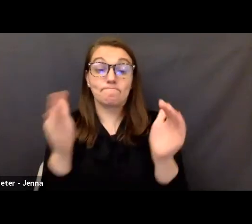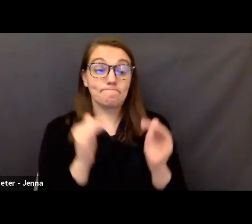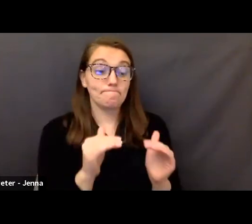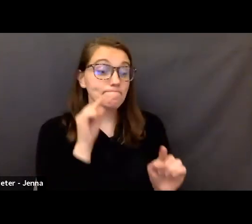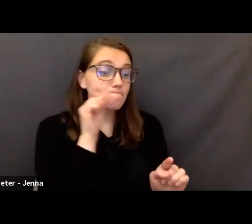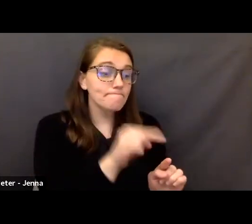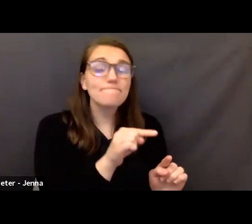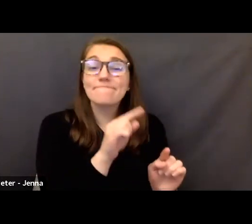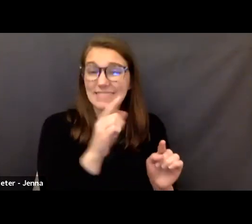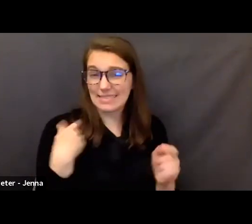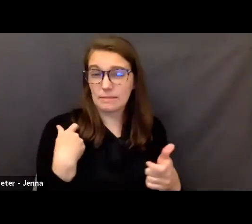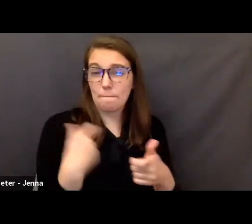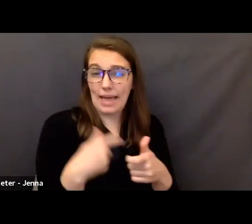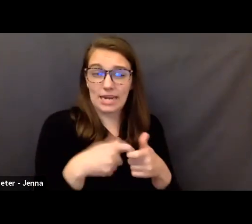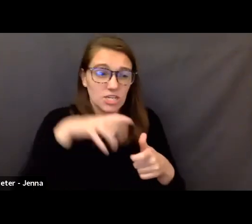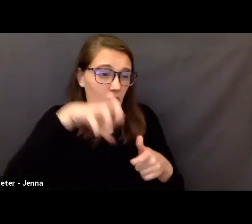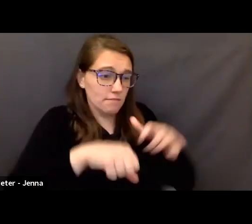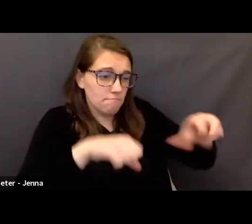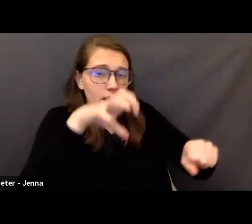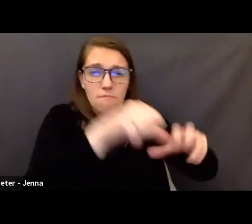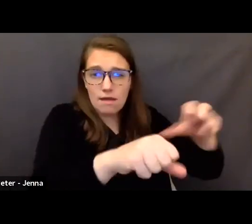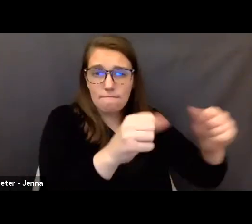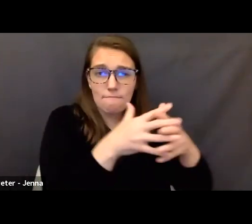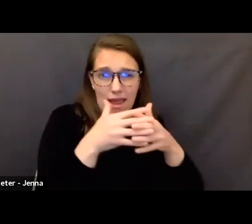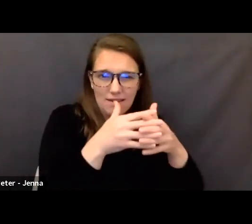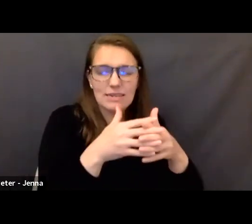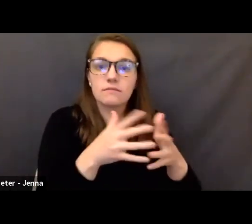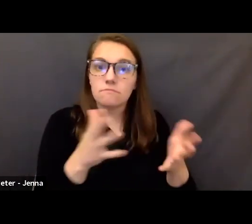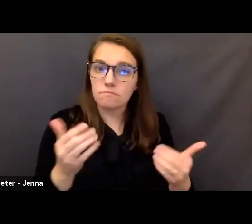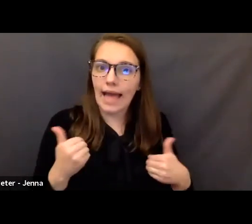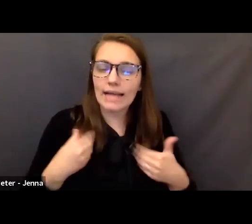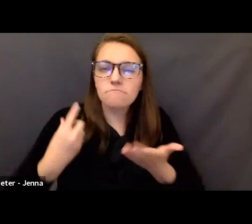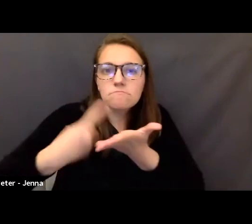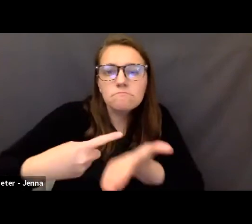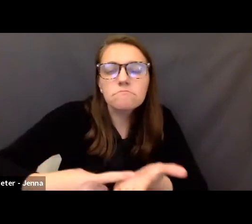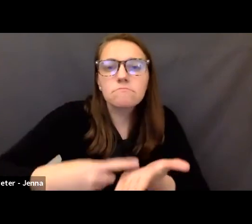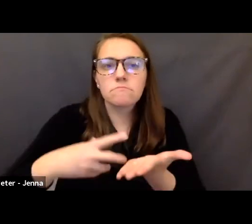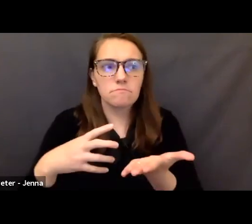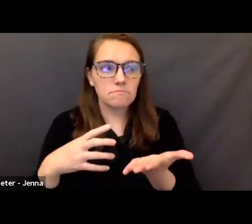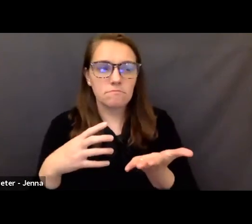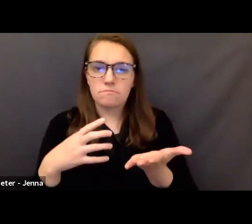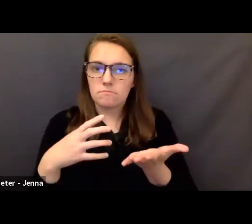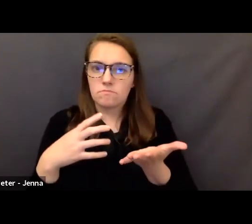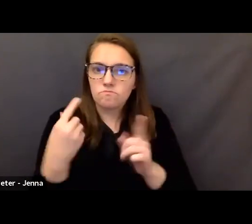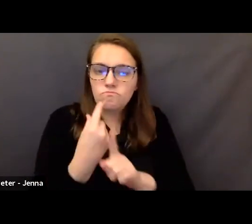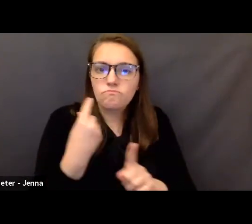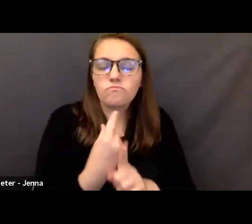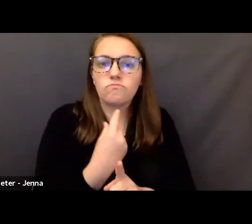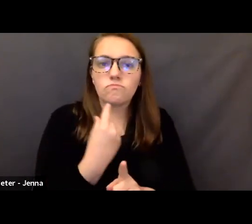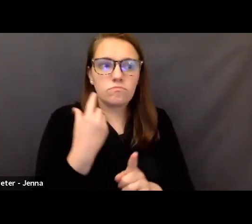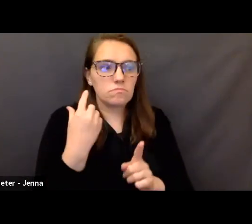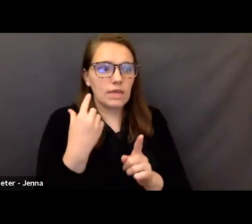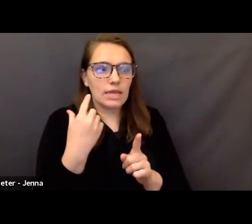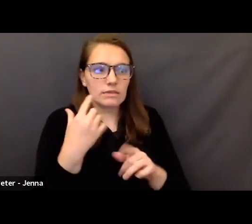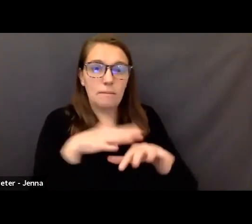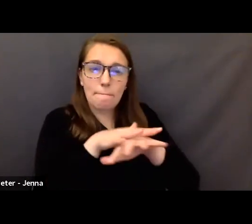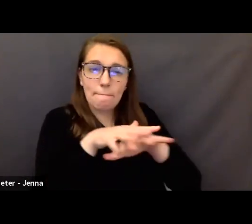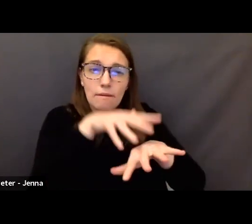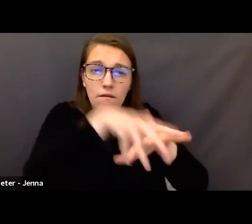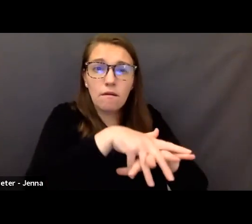colonial debates were the allegations about the rational status and moral aptitude of the Amerindian